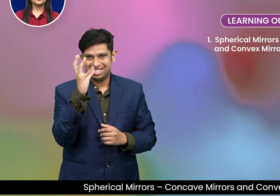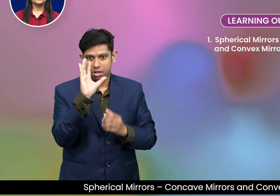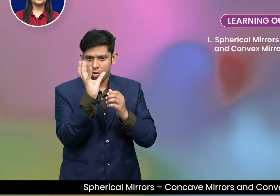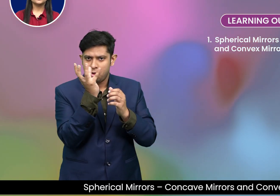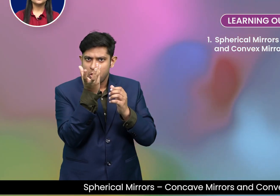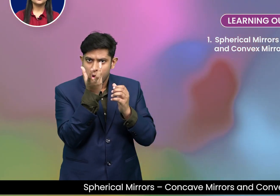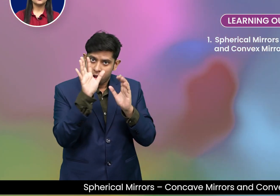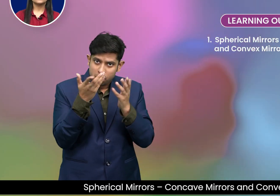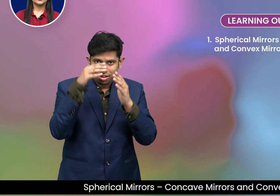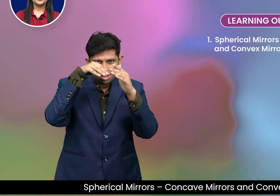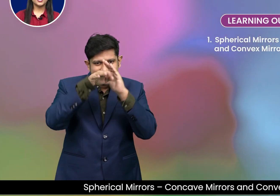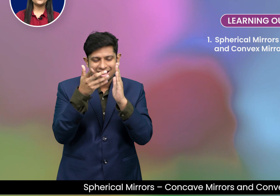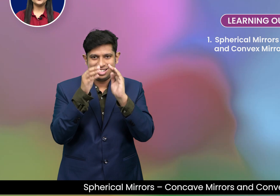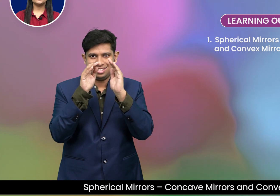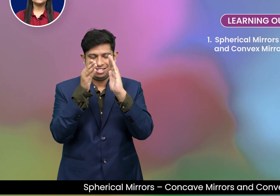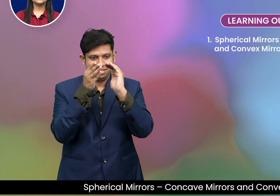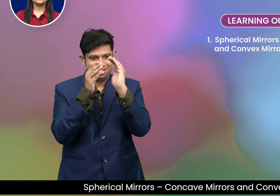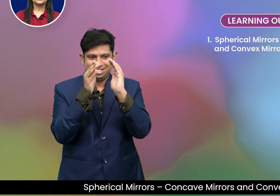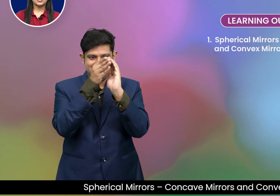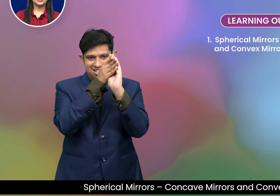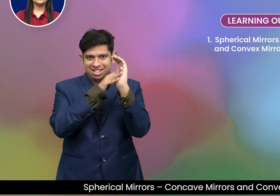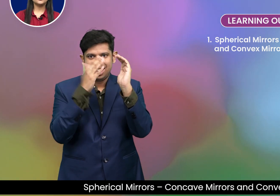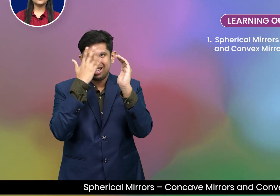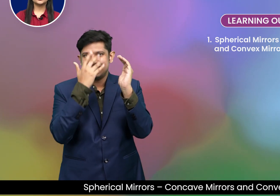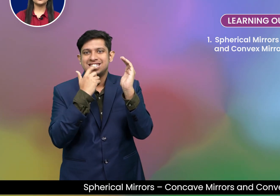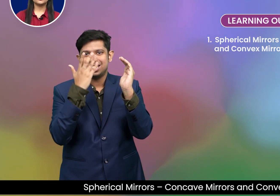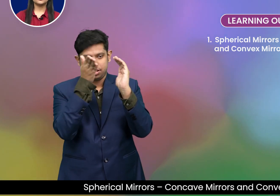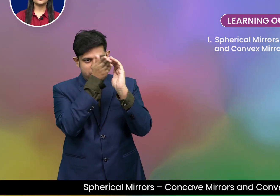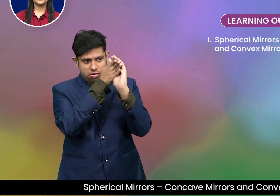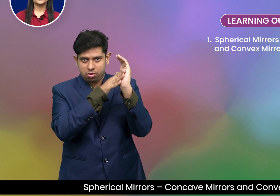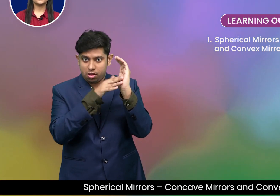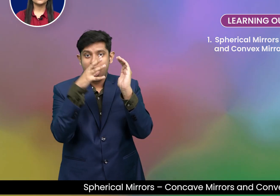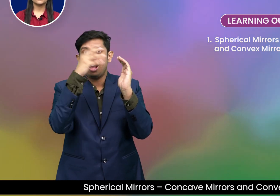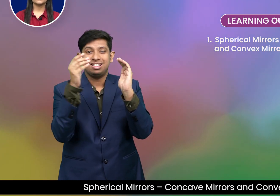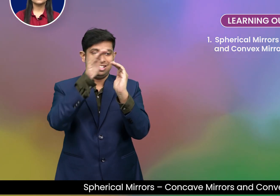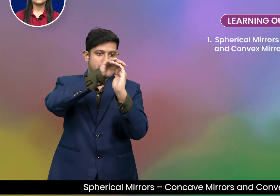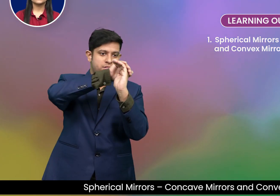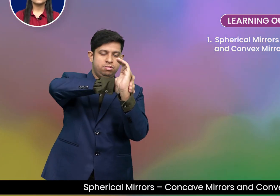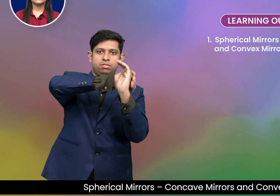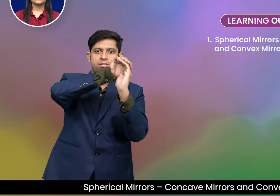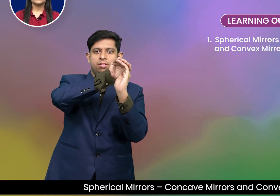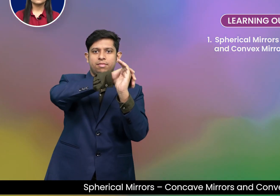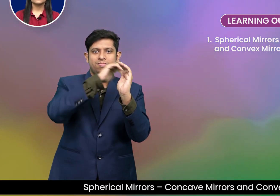Spherical mirrors, concave mirrors and convex mirrors.